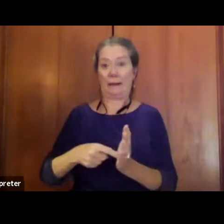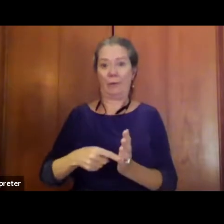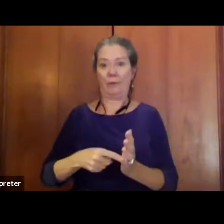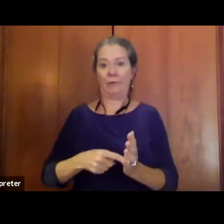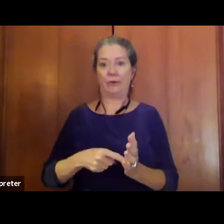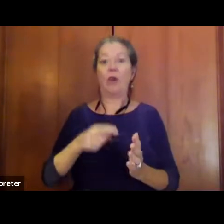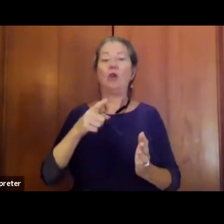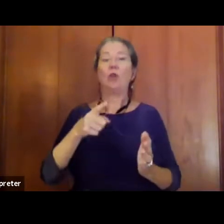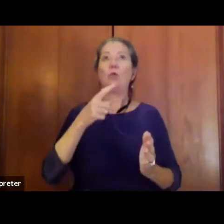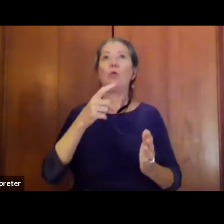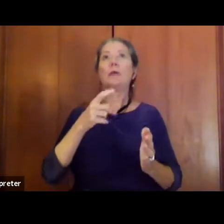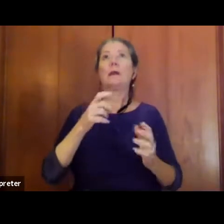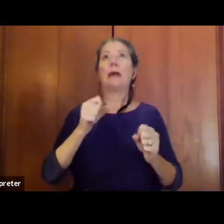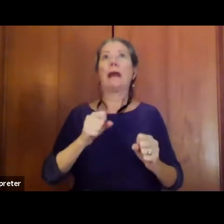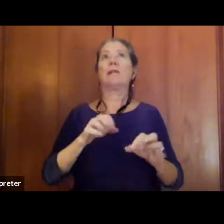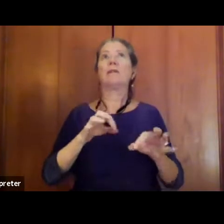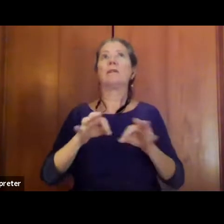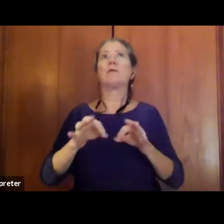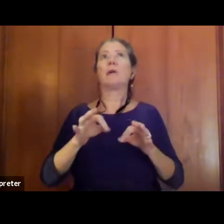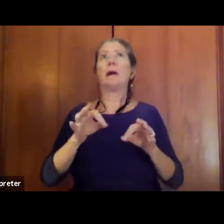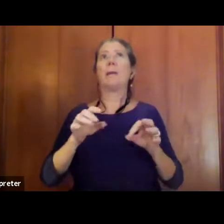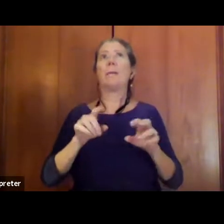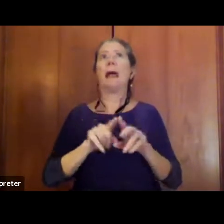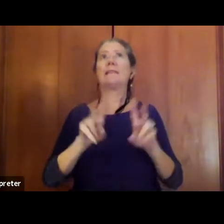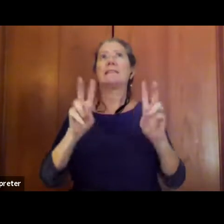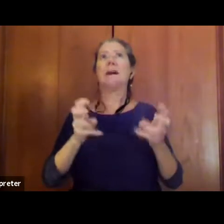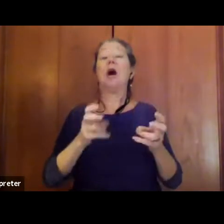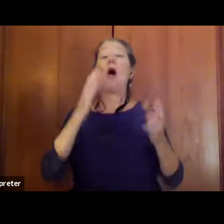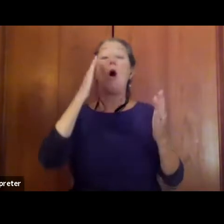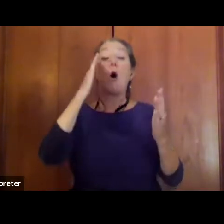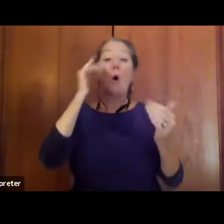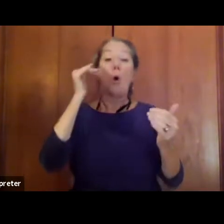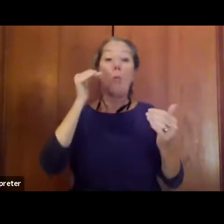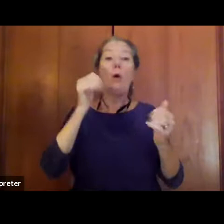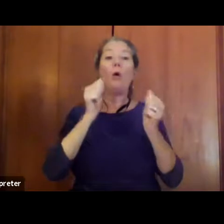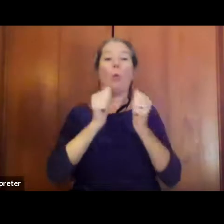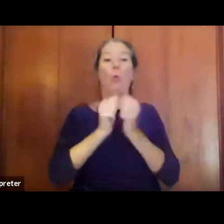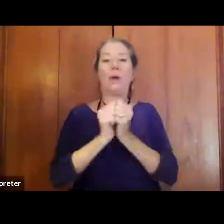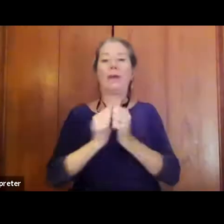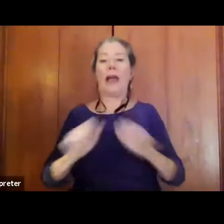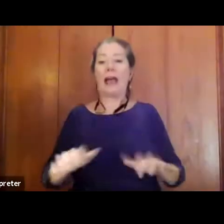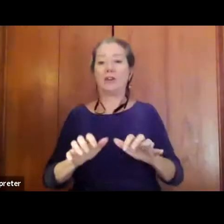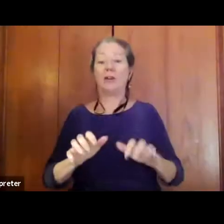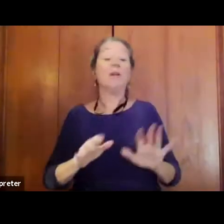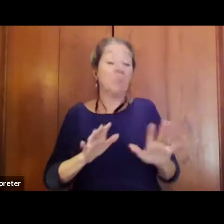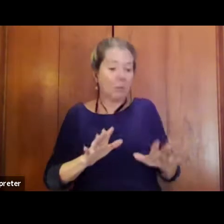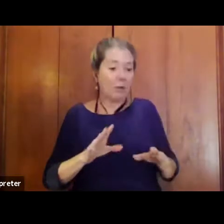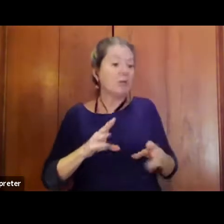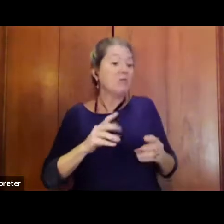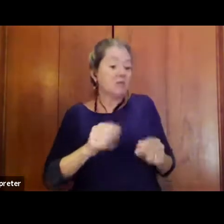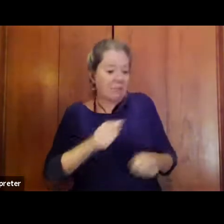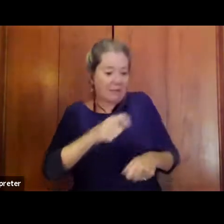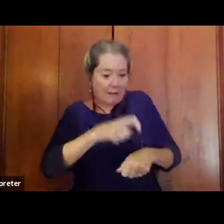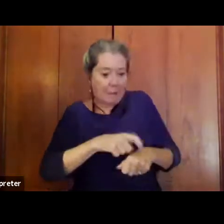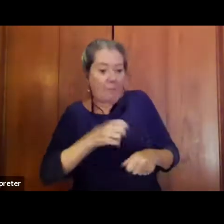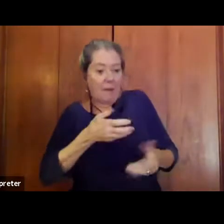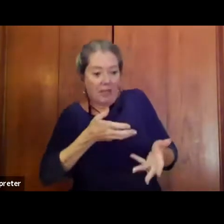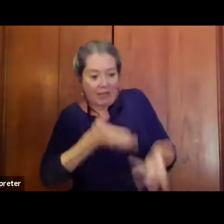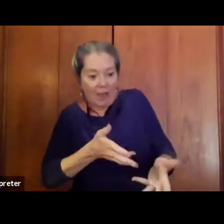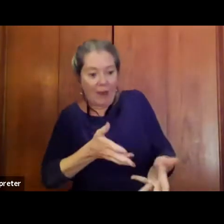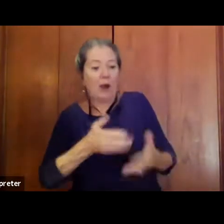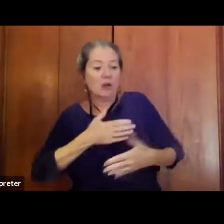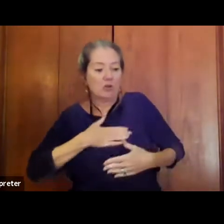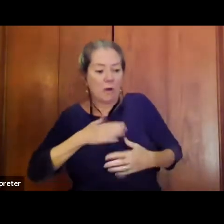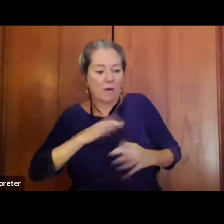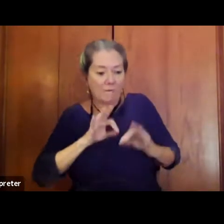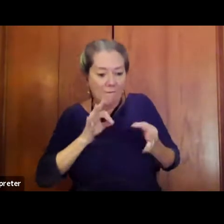with action, meaning taking the time to be present and enjoy time with family when the opportunity presents